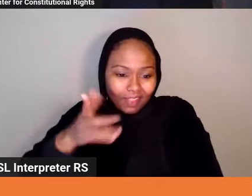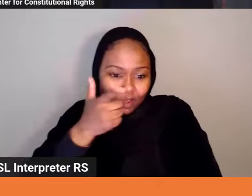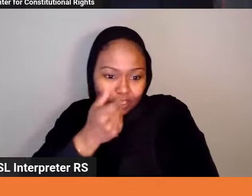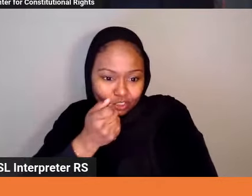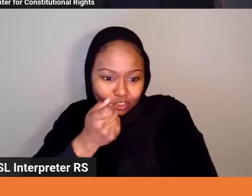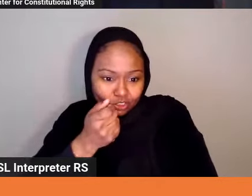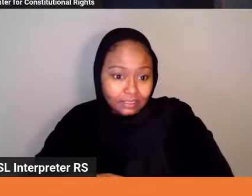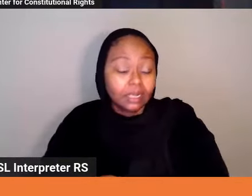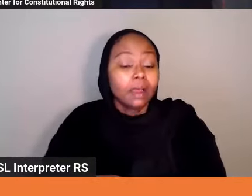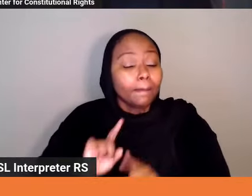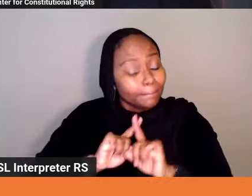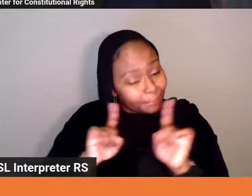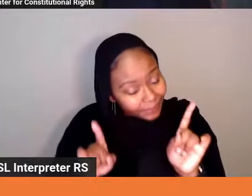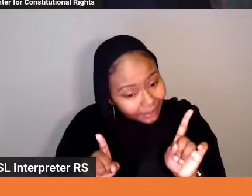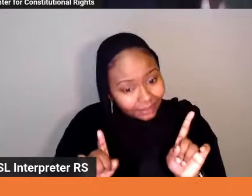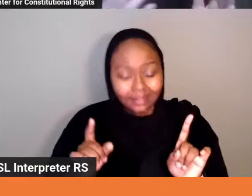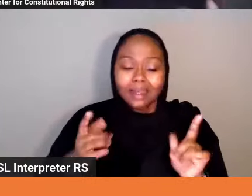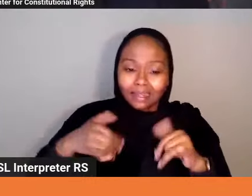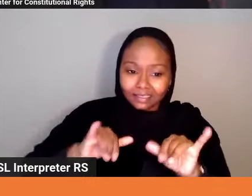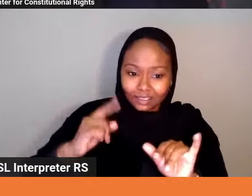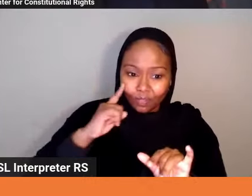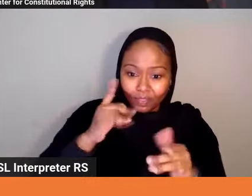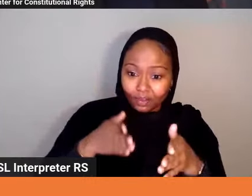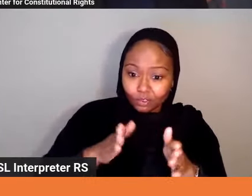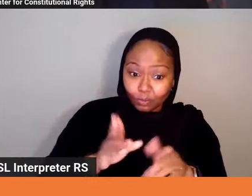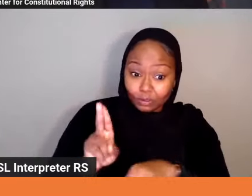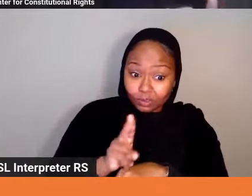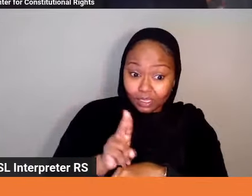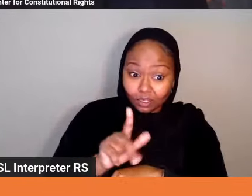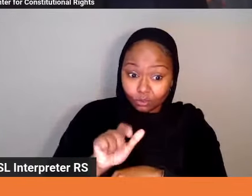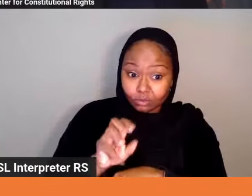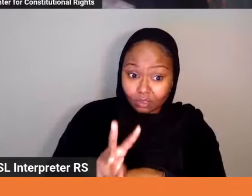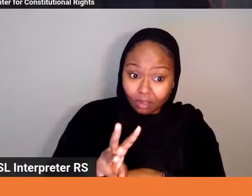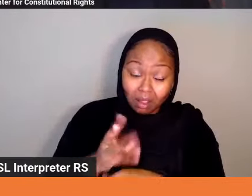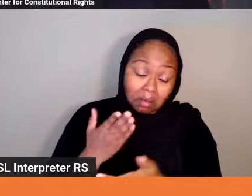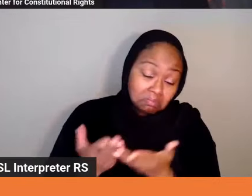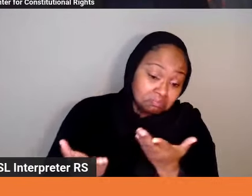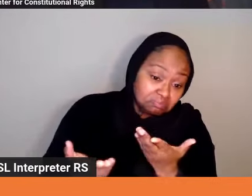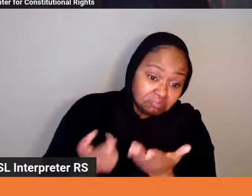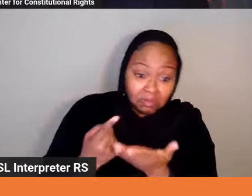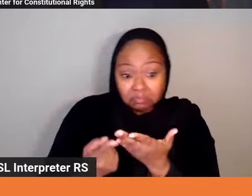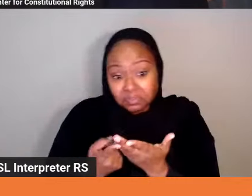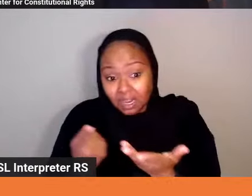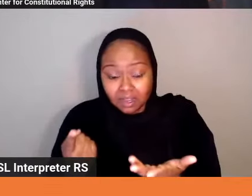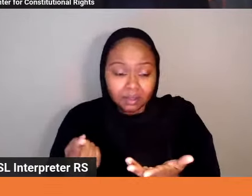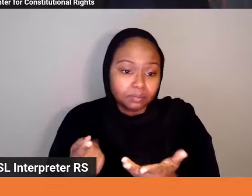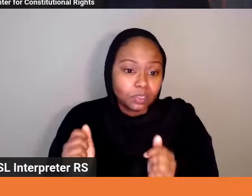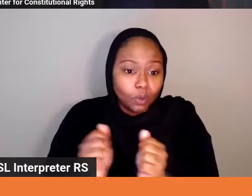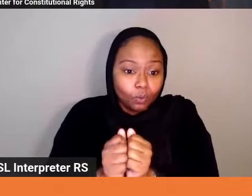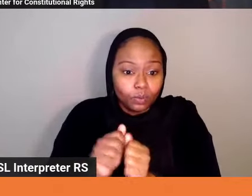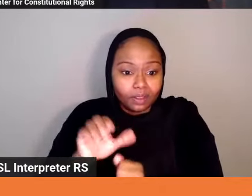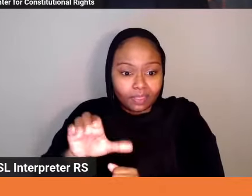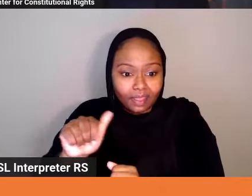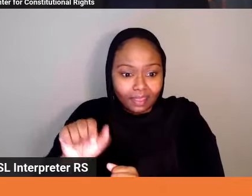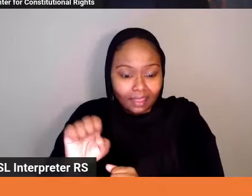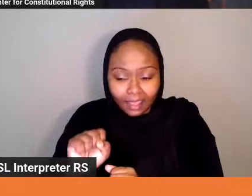that we can still use the law. Sometimes it's in a lawsuit and in a case, and I see a question there about the